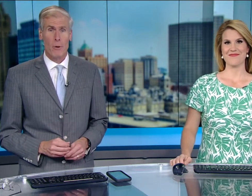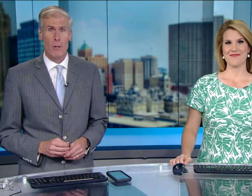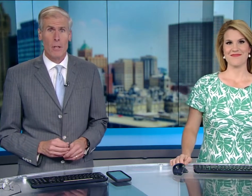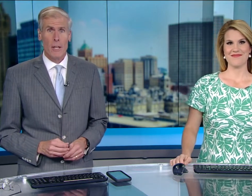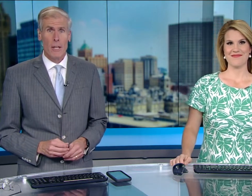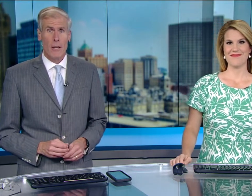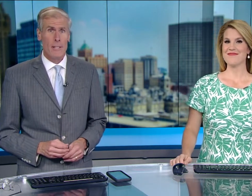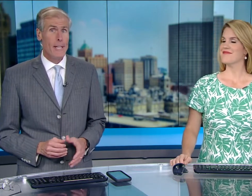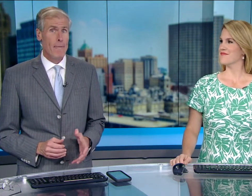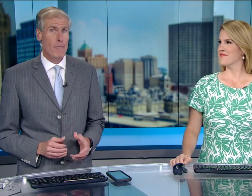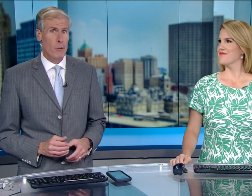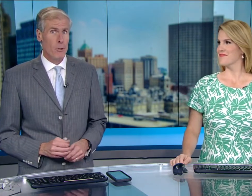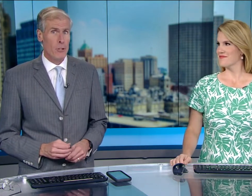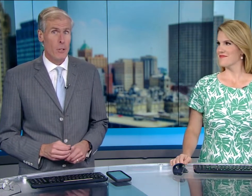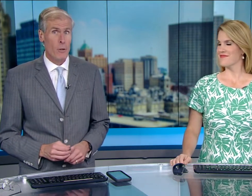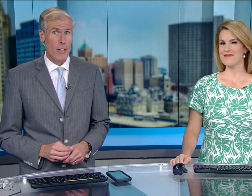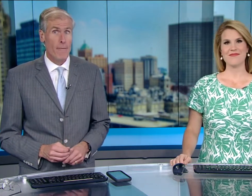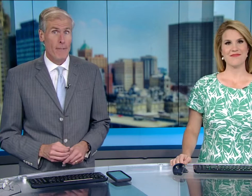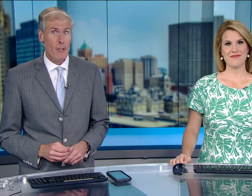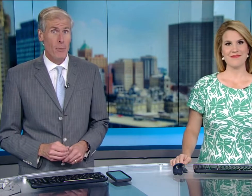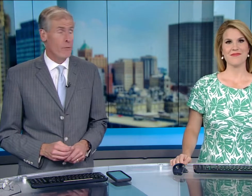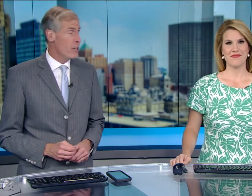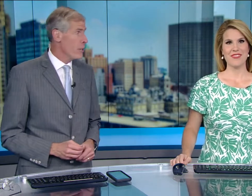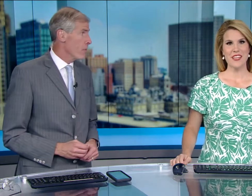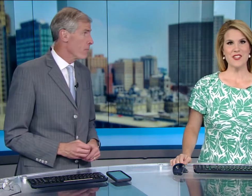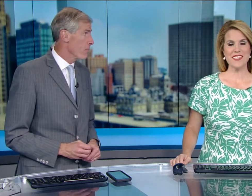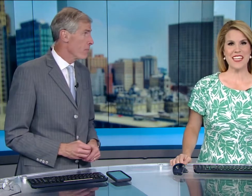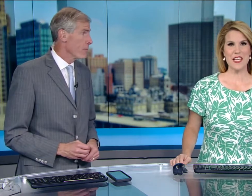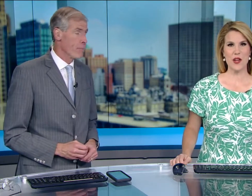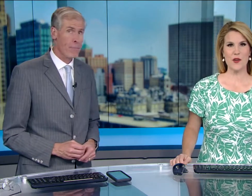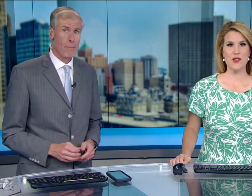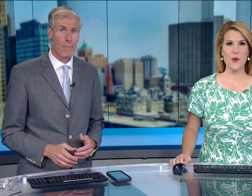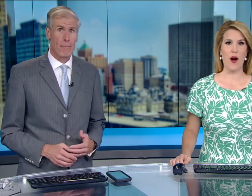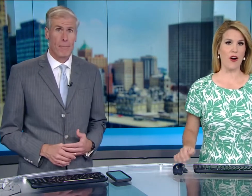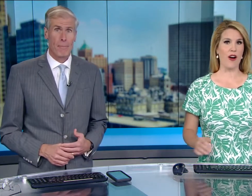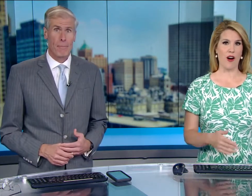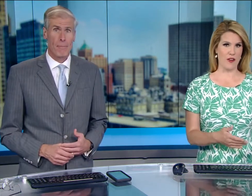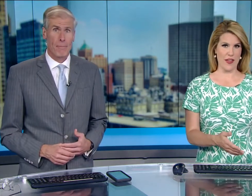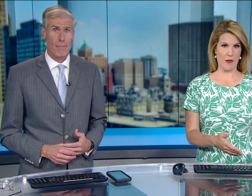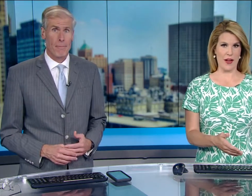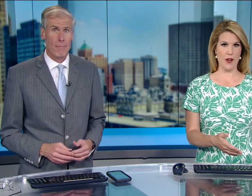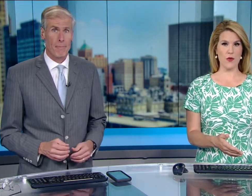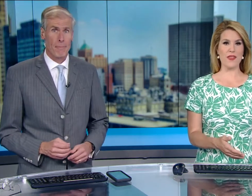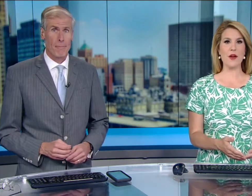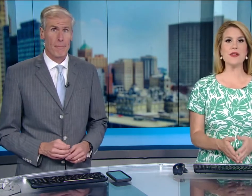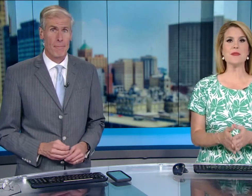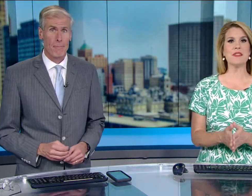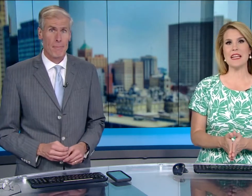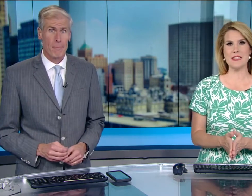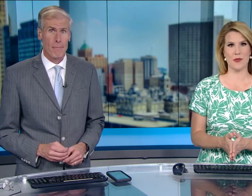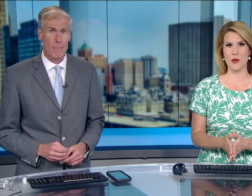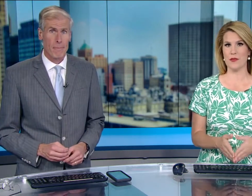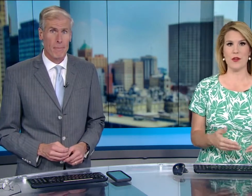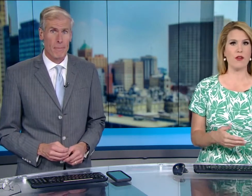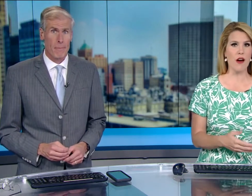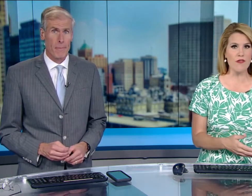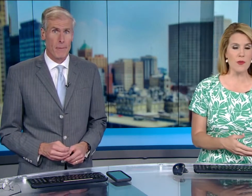in the deaf community with a Facebook video. She's letting those who are hard of hearing know that there is a place for you to feel comfortable